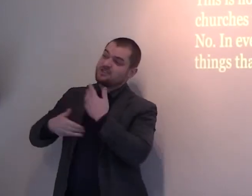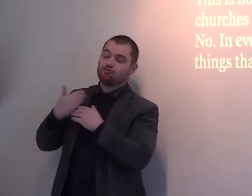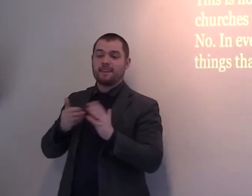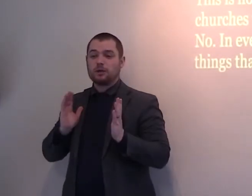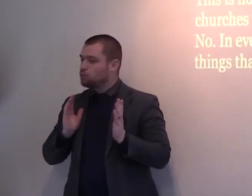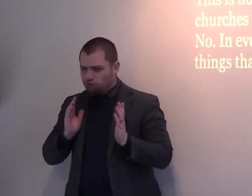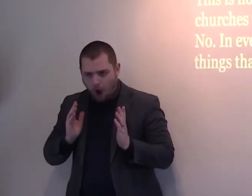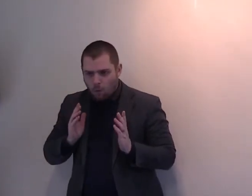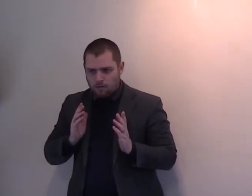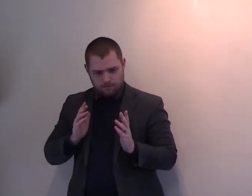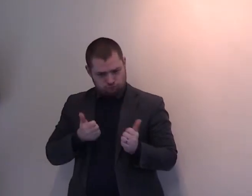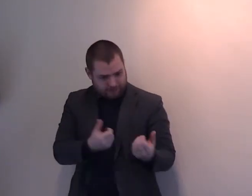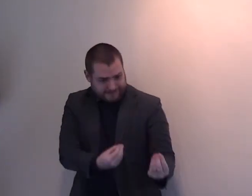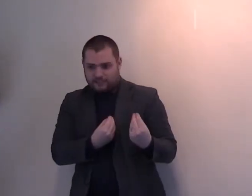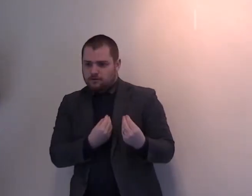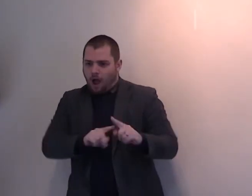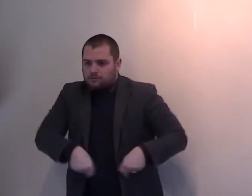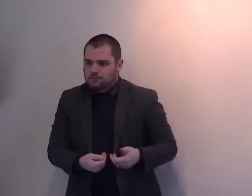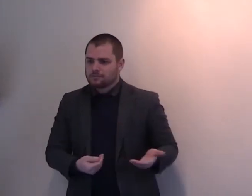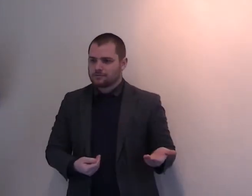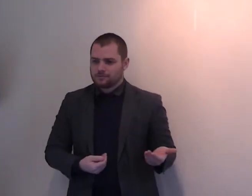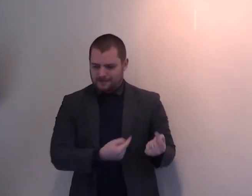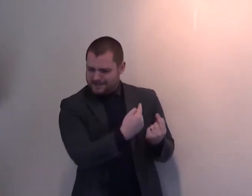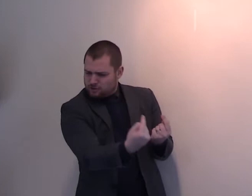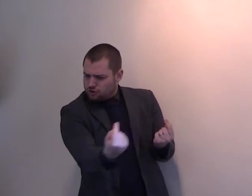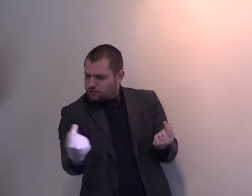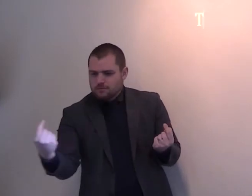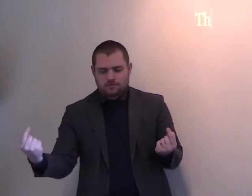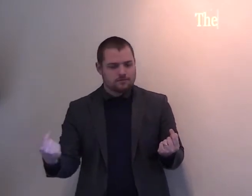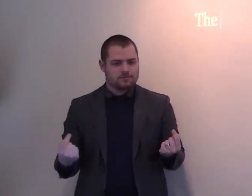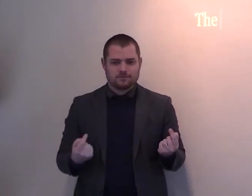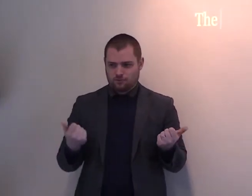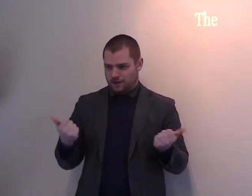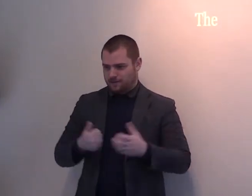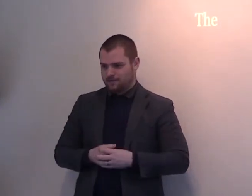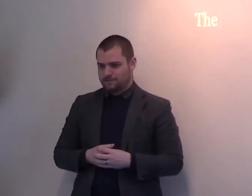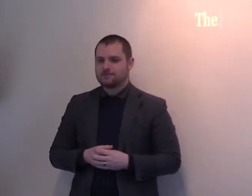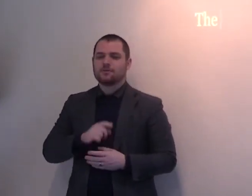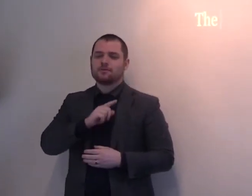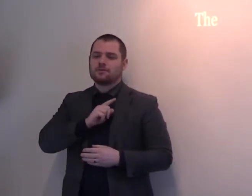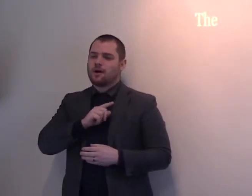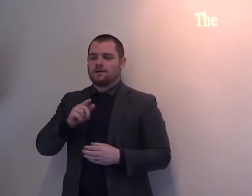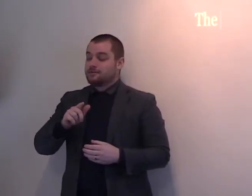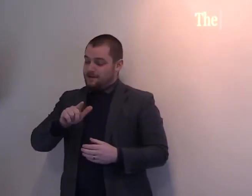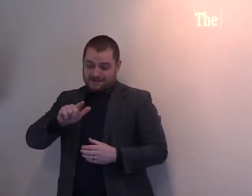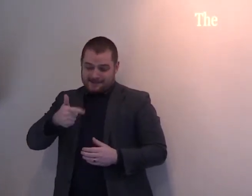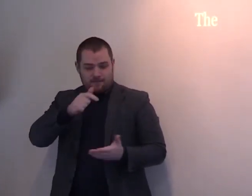Lord comes back. So the applications, the relevance of the seven letters are applicable